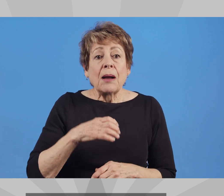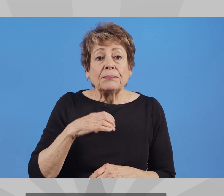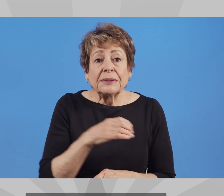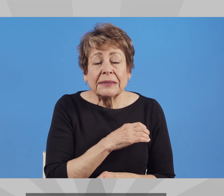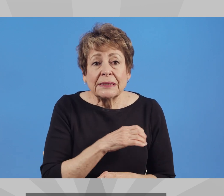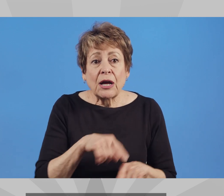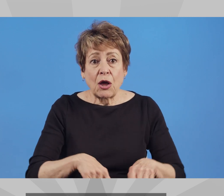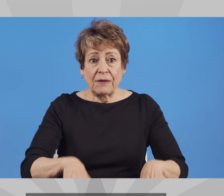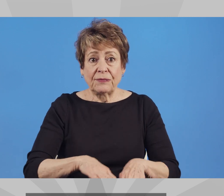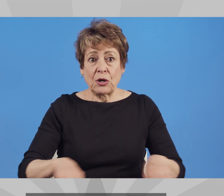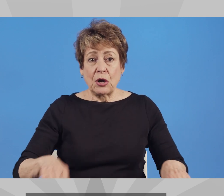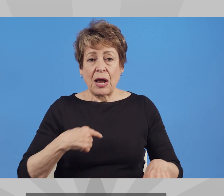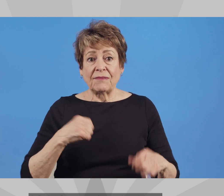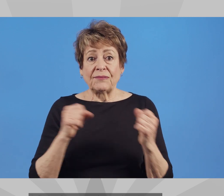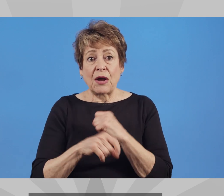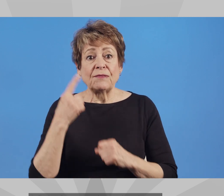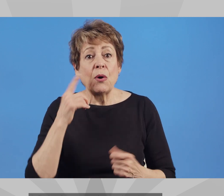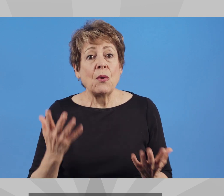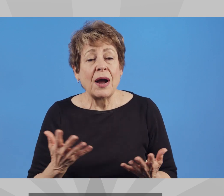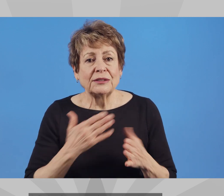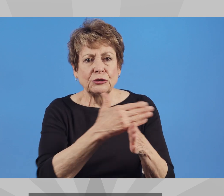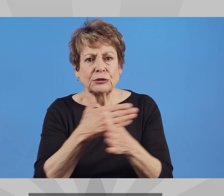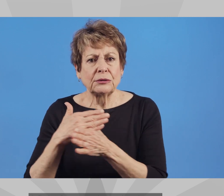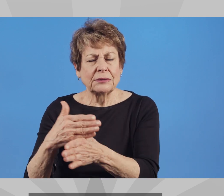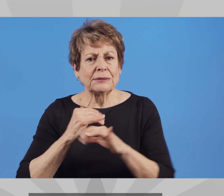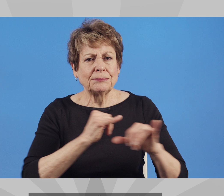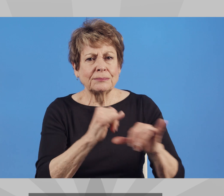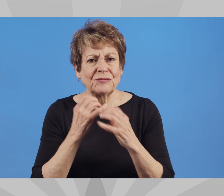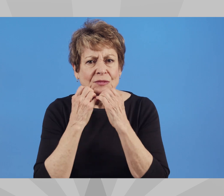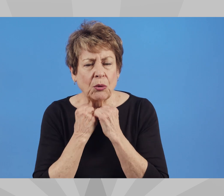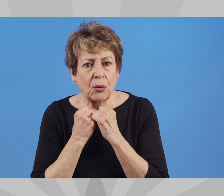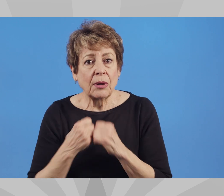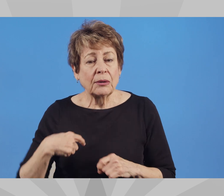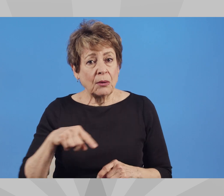In committee and on the floor, I fight for our shared values.